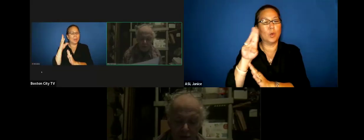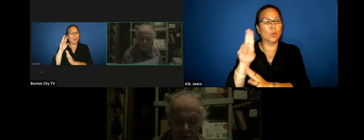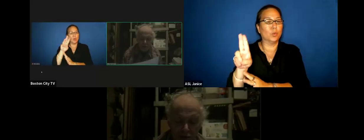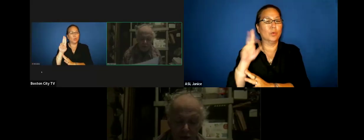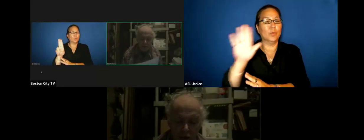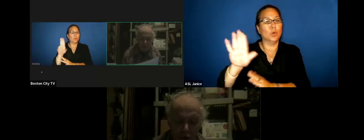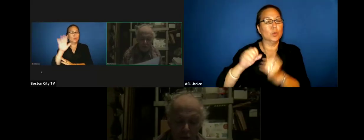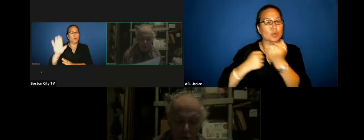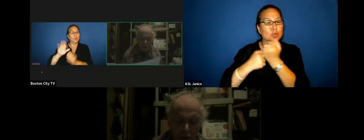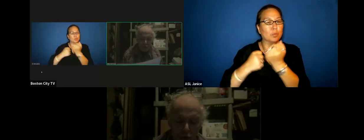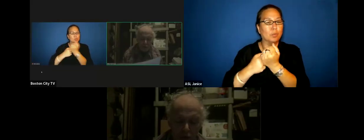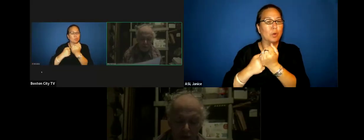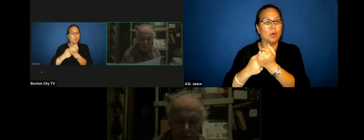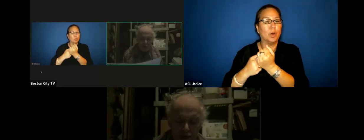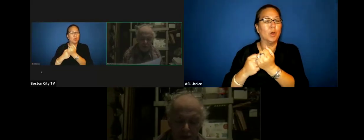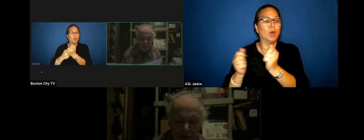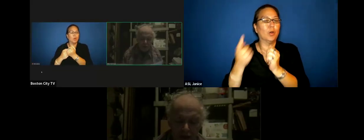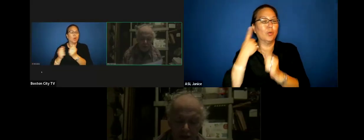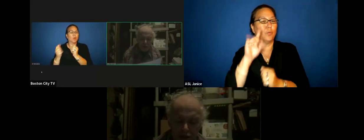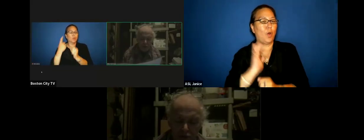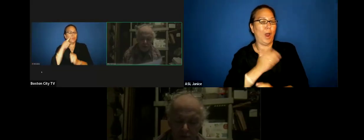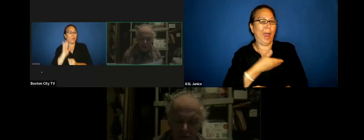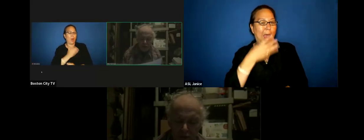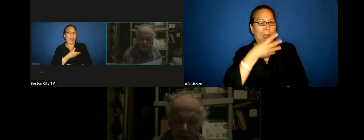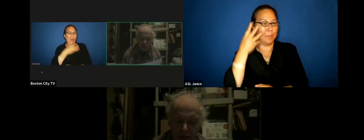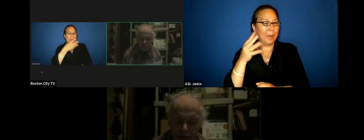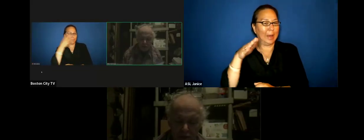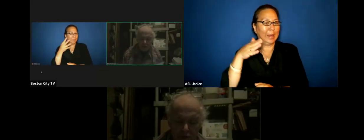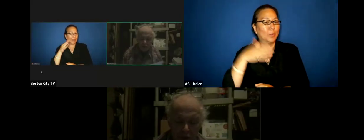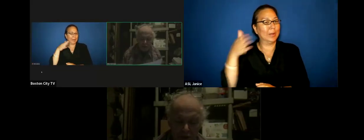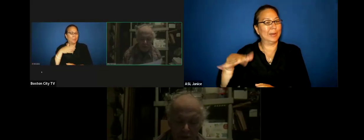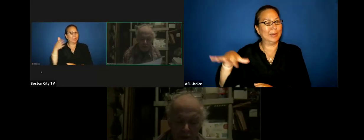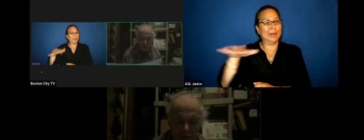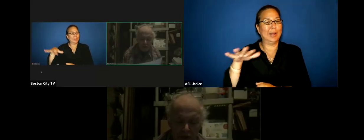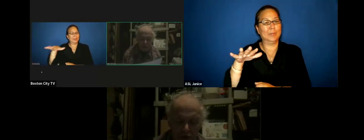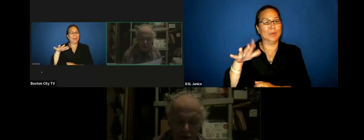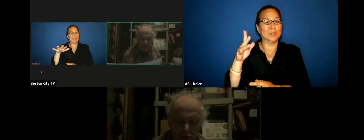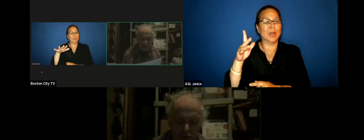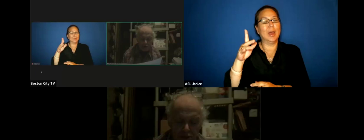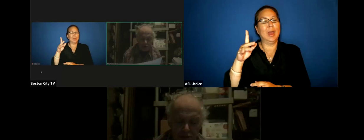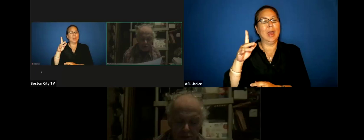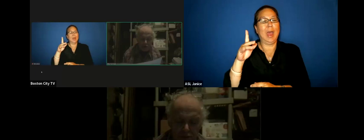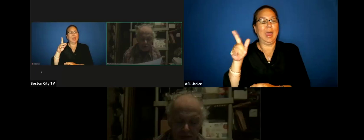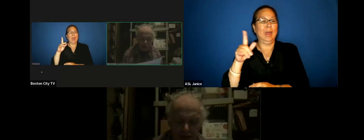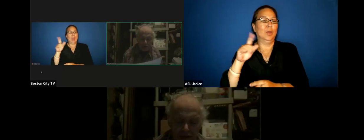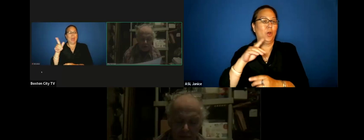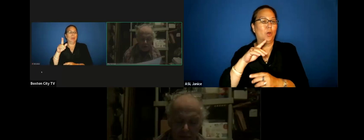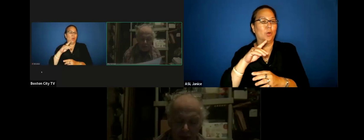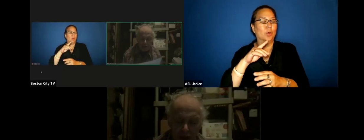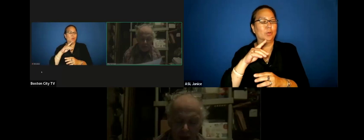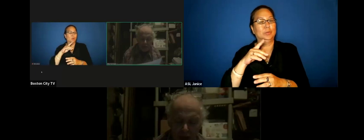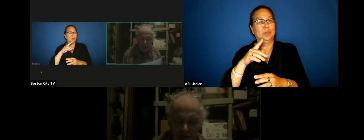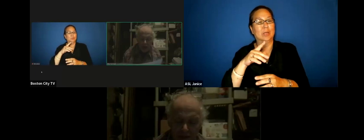White House. More important than educating our children, it is the responsibility of our school system to protect